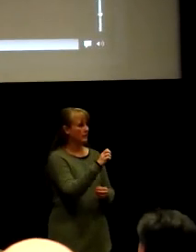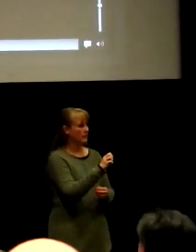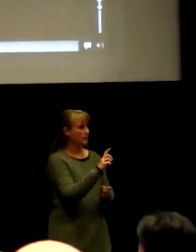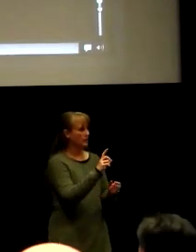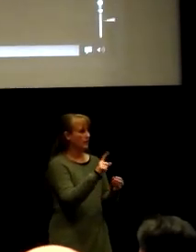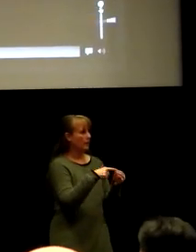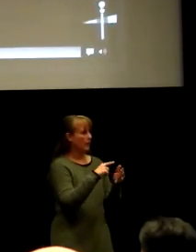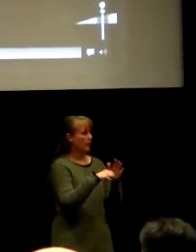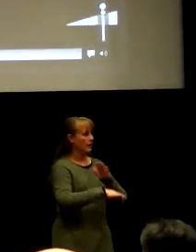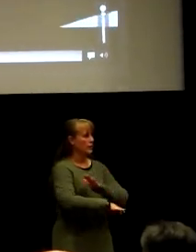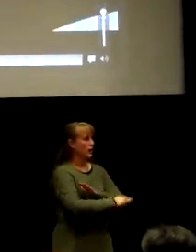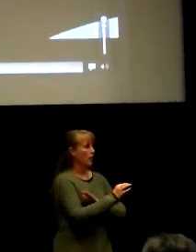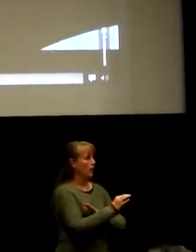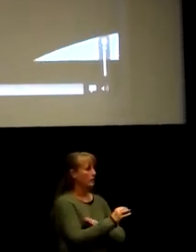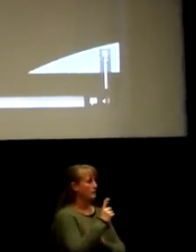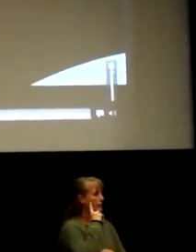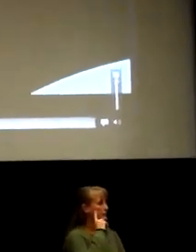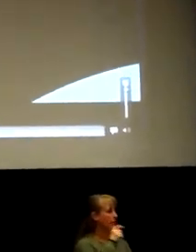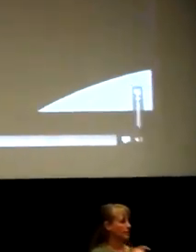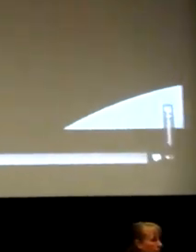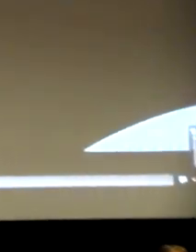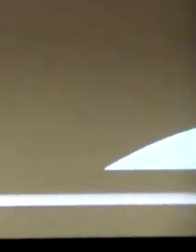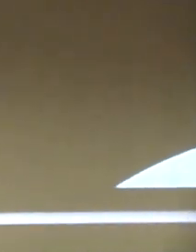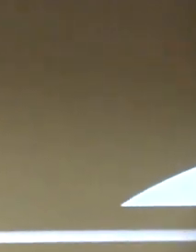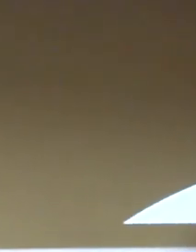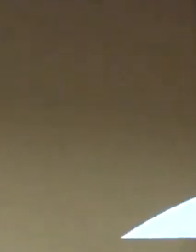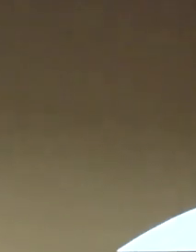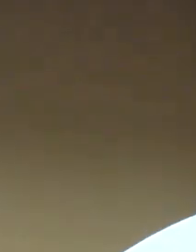Dawn opening fanfare.